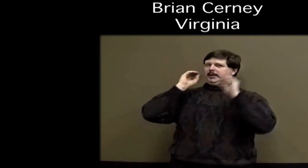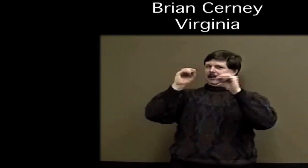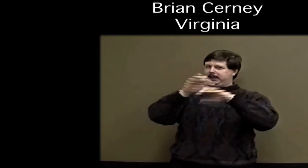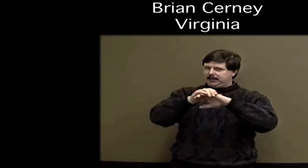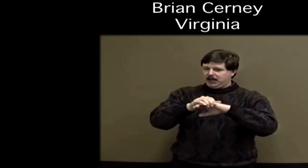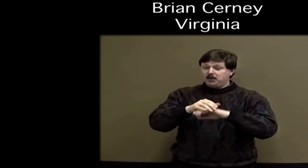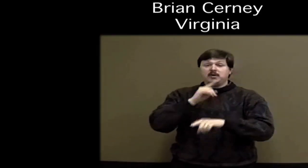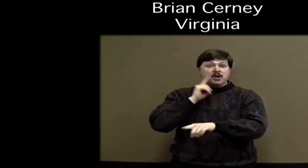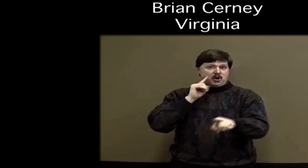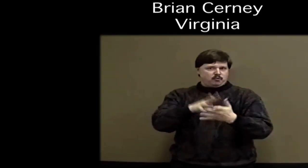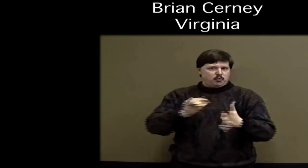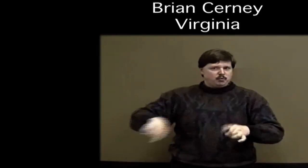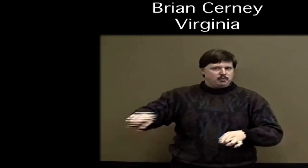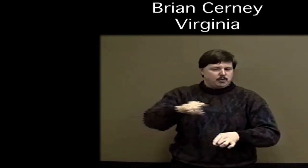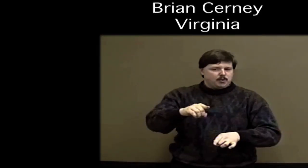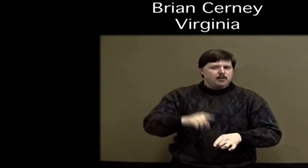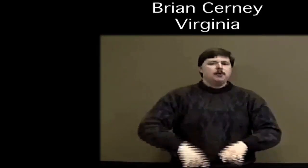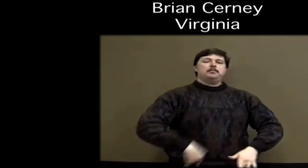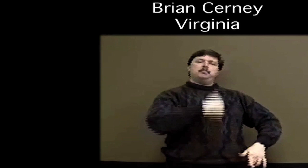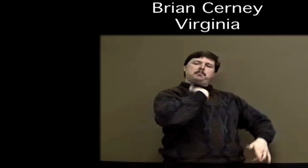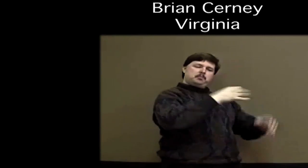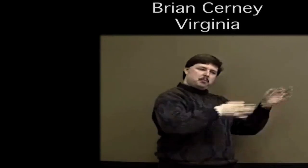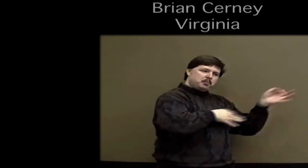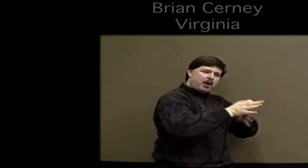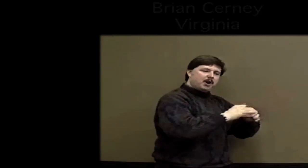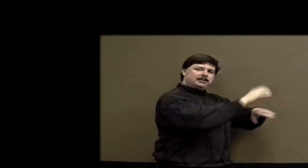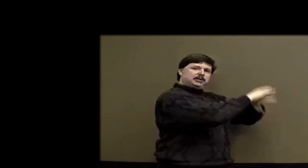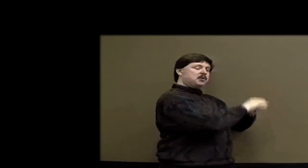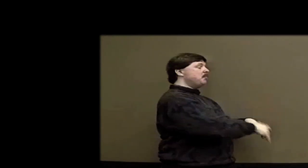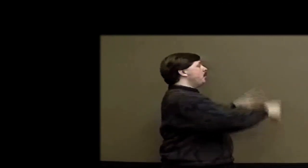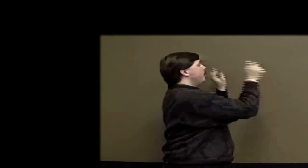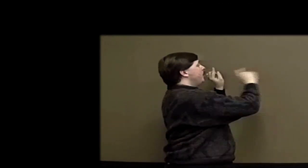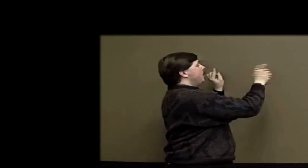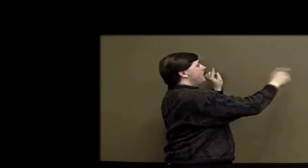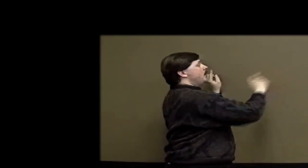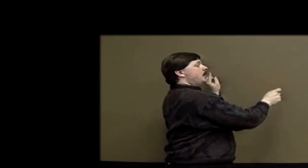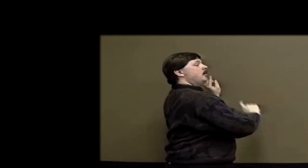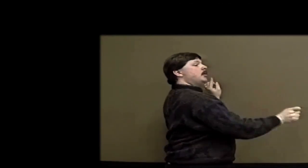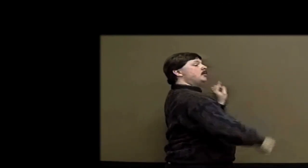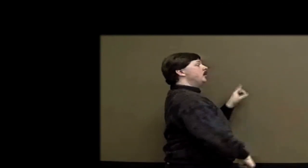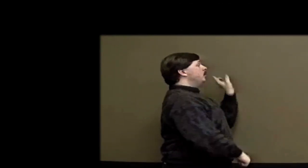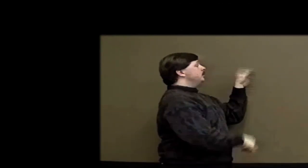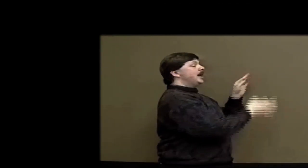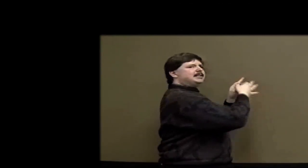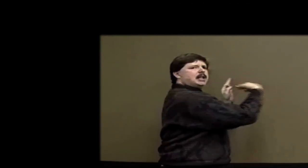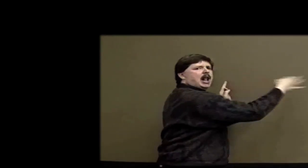How do I use both languages? I used to teach English to deaf students. During the lessons, I would write English sentences on the